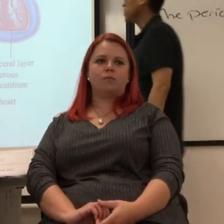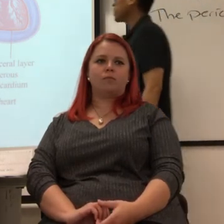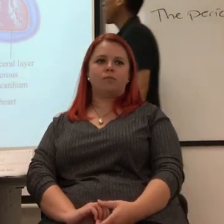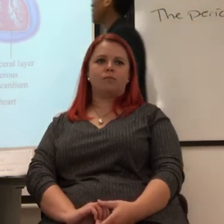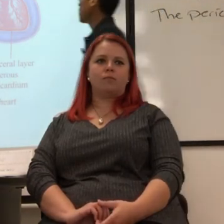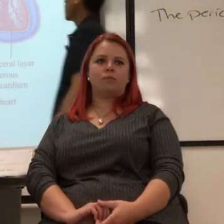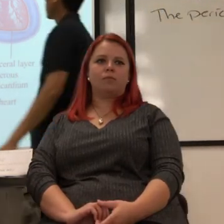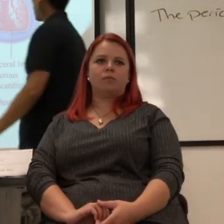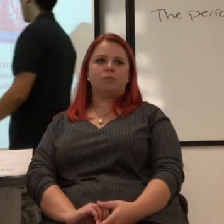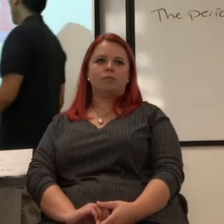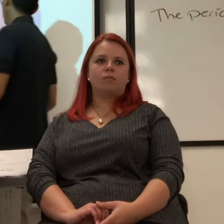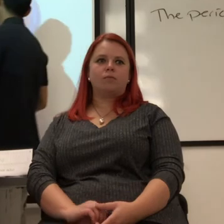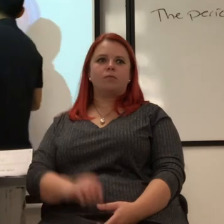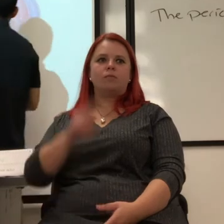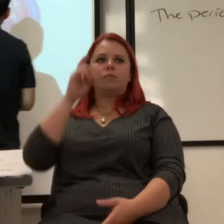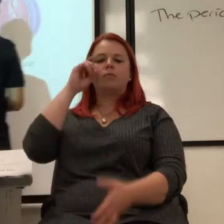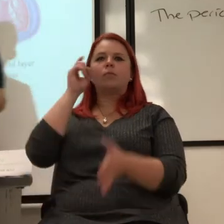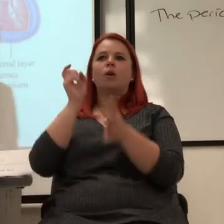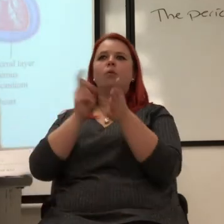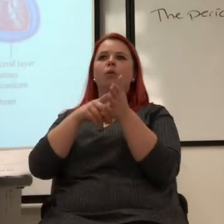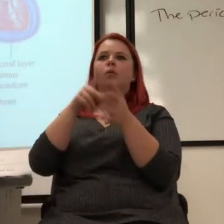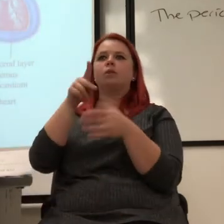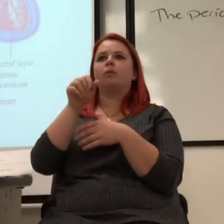So notice that the pericardium